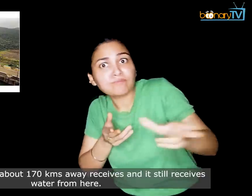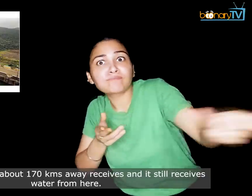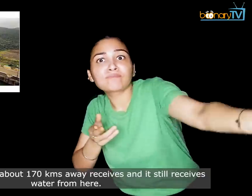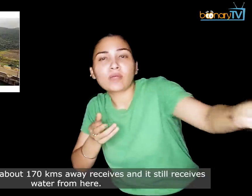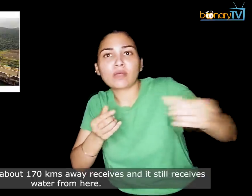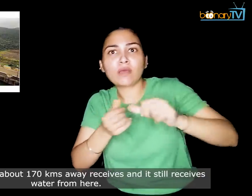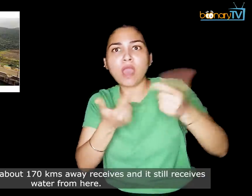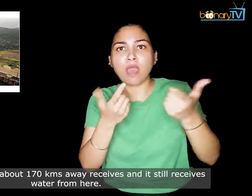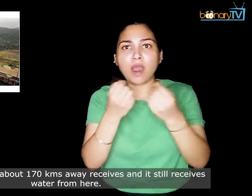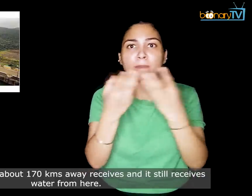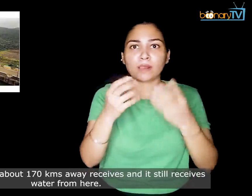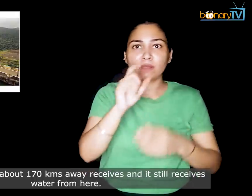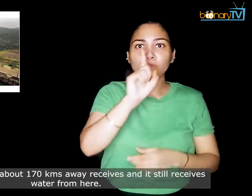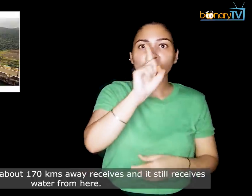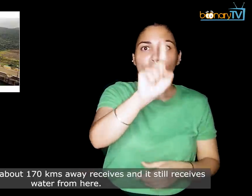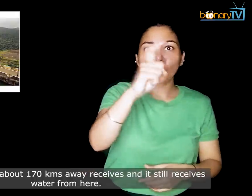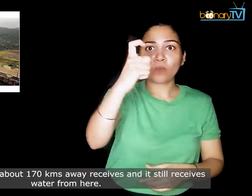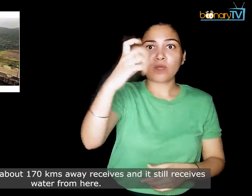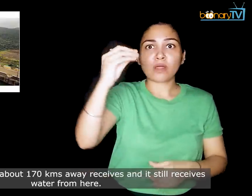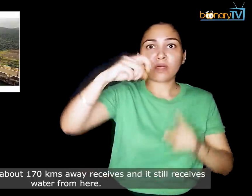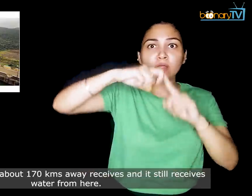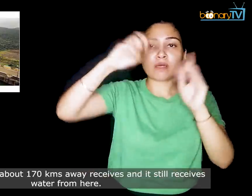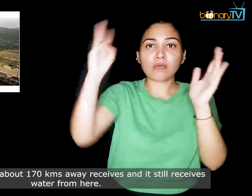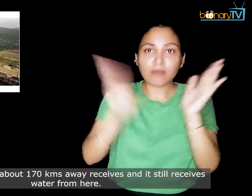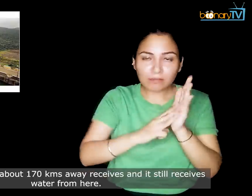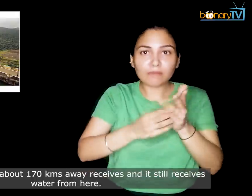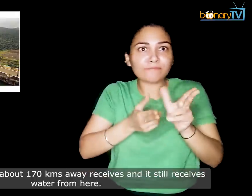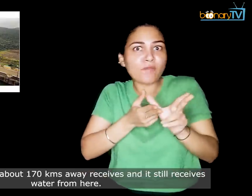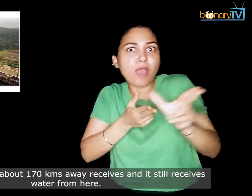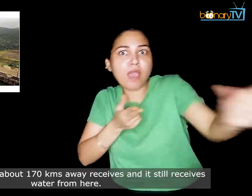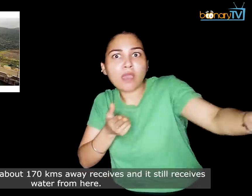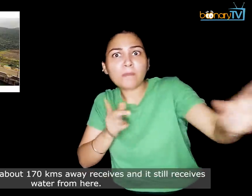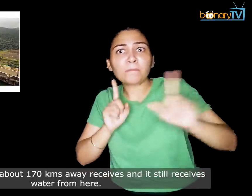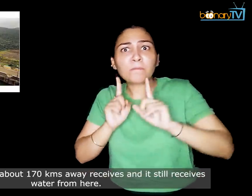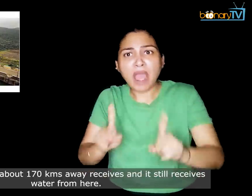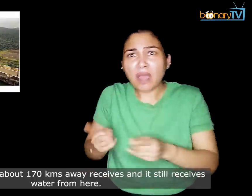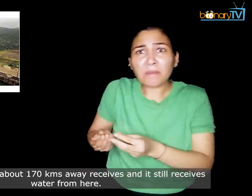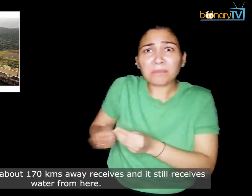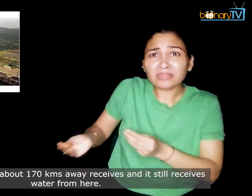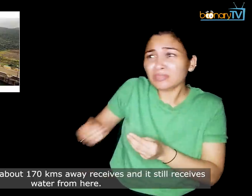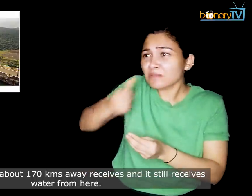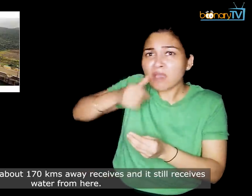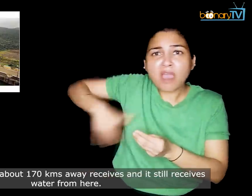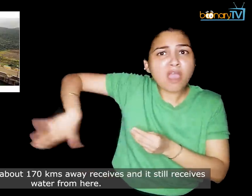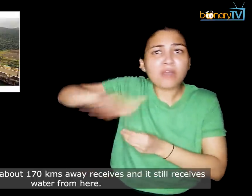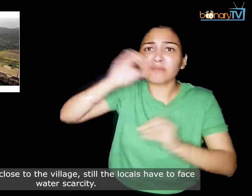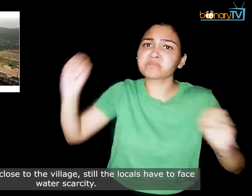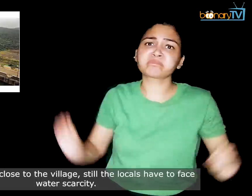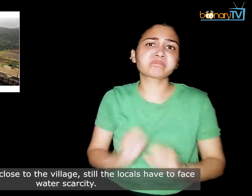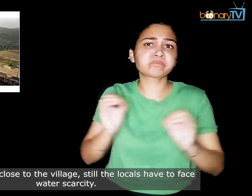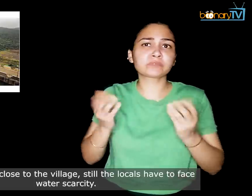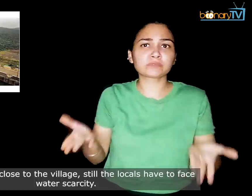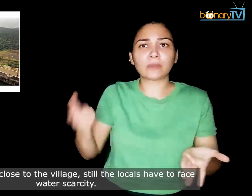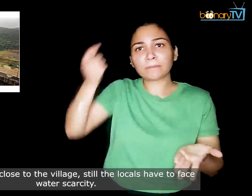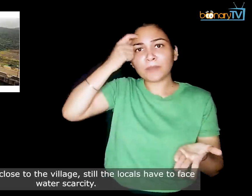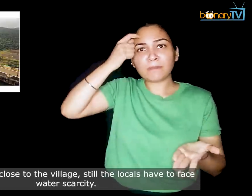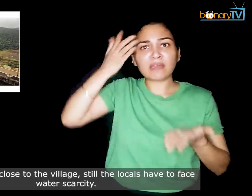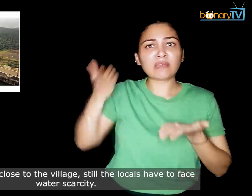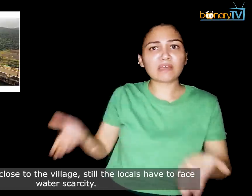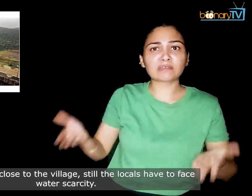which is about 170 kilometers away, and it still receives water from here. The dam is so close to the village,